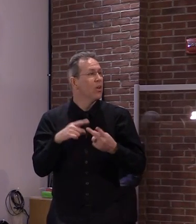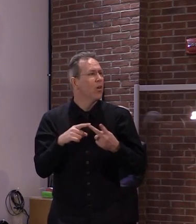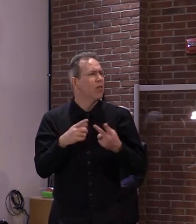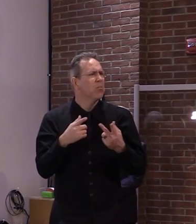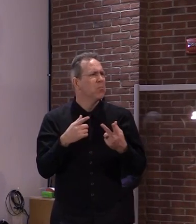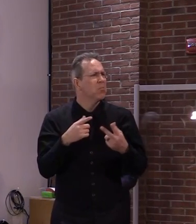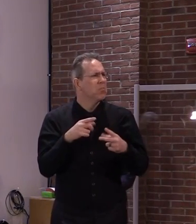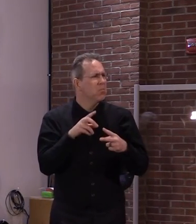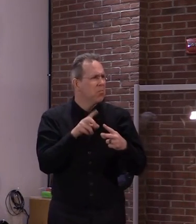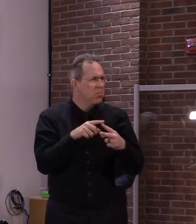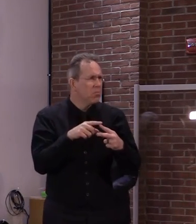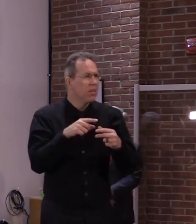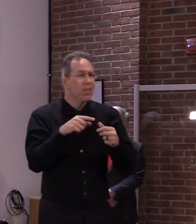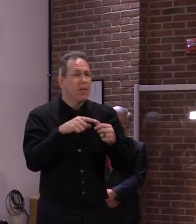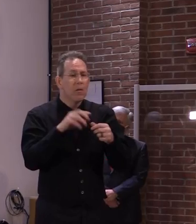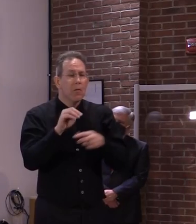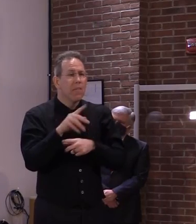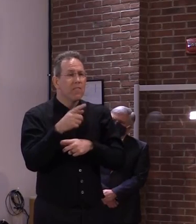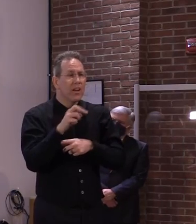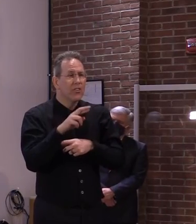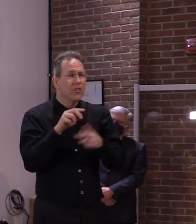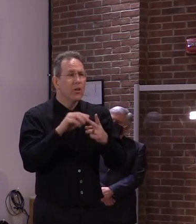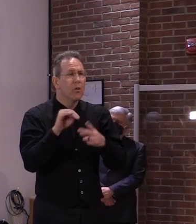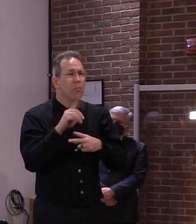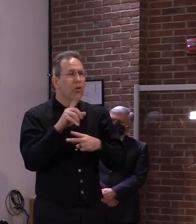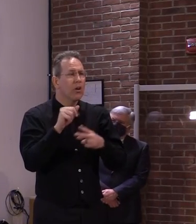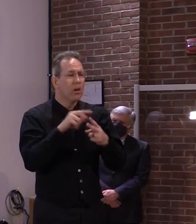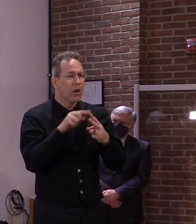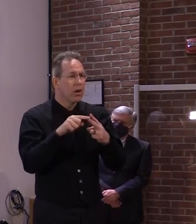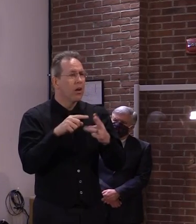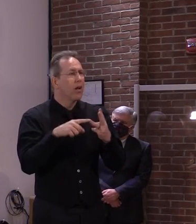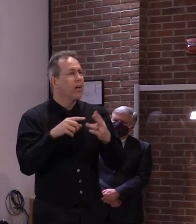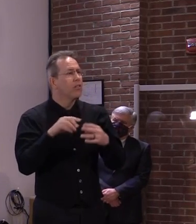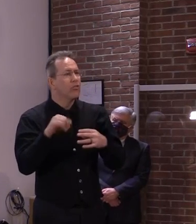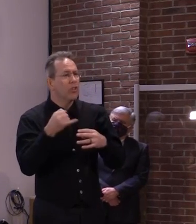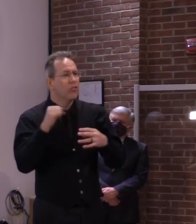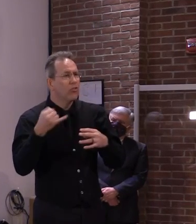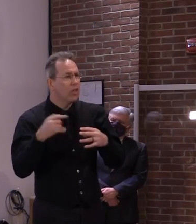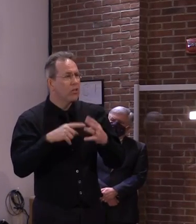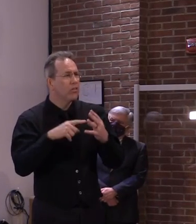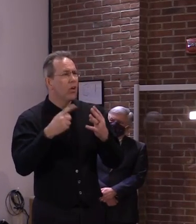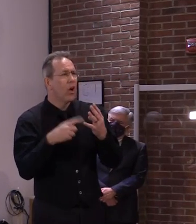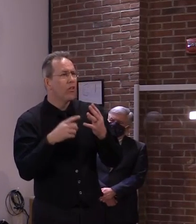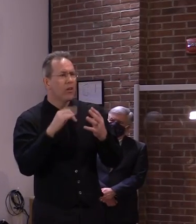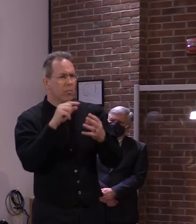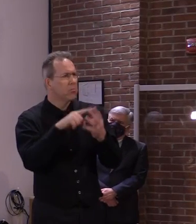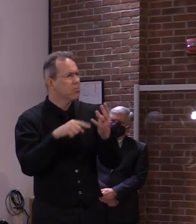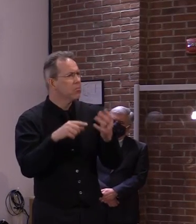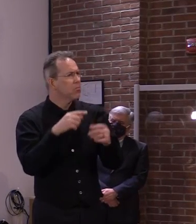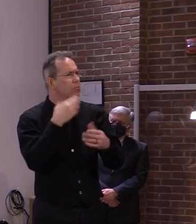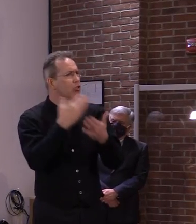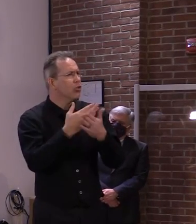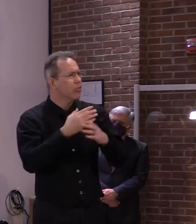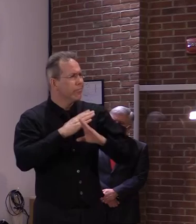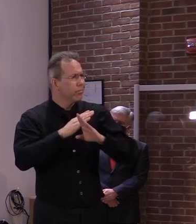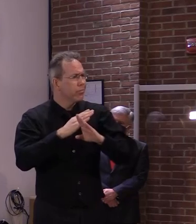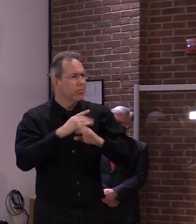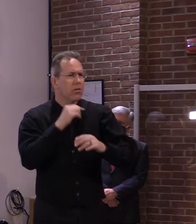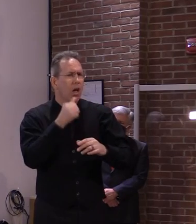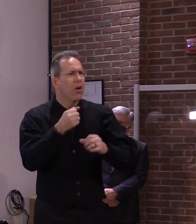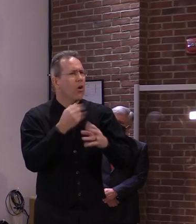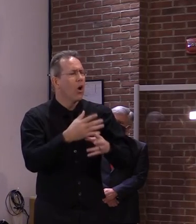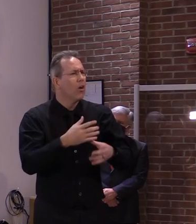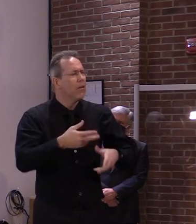been authorized really protect you against being in the hospital, against having serious illness, against